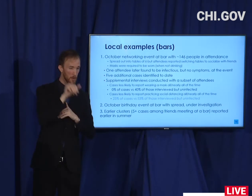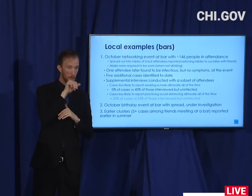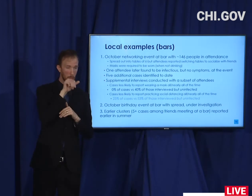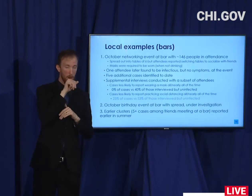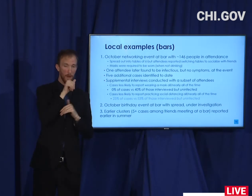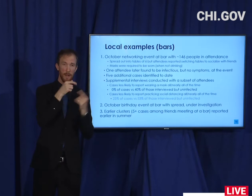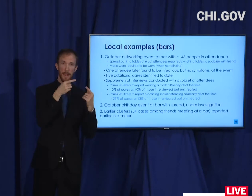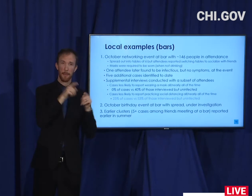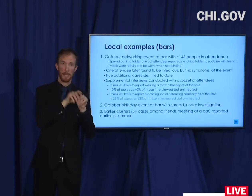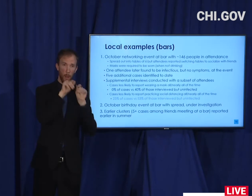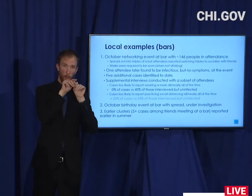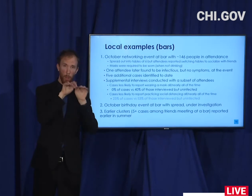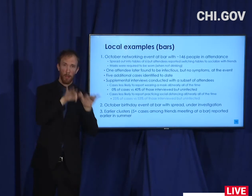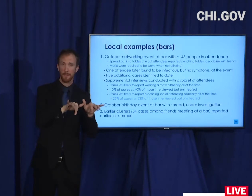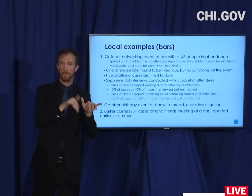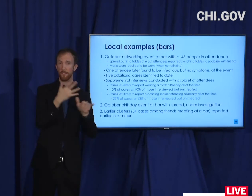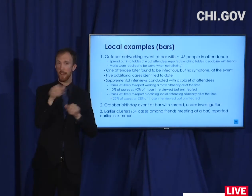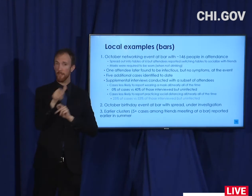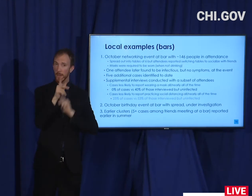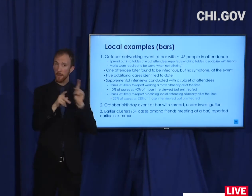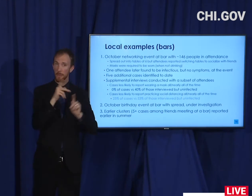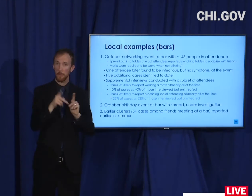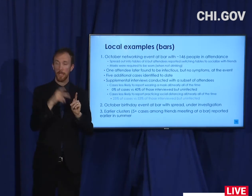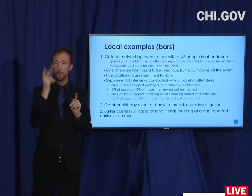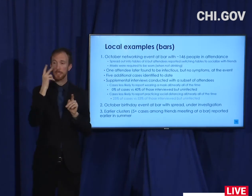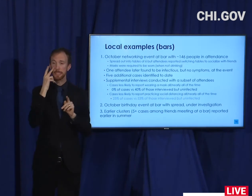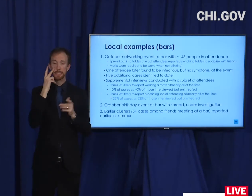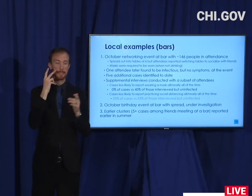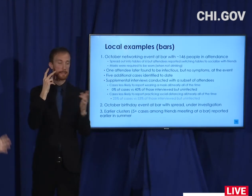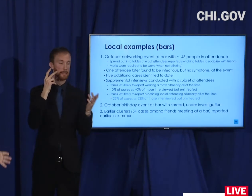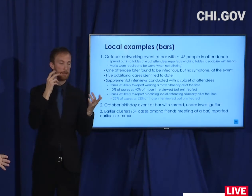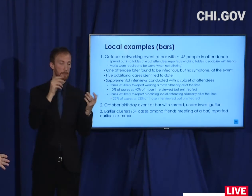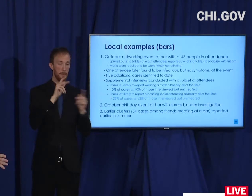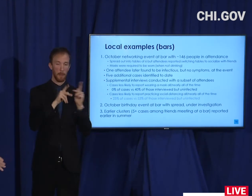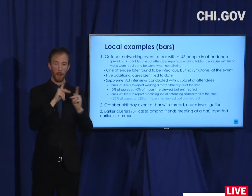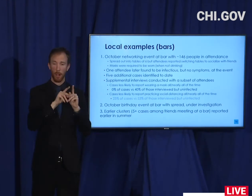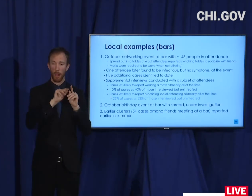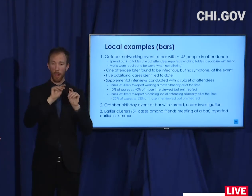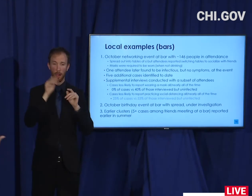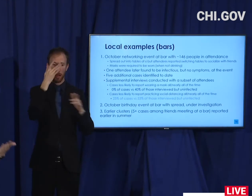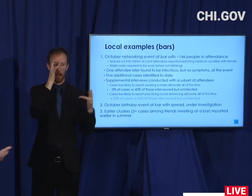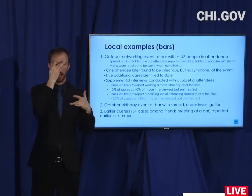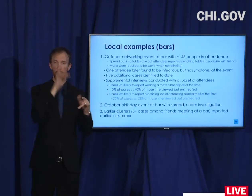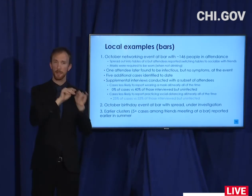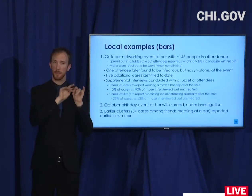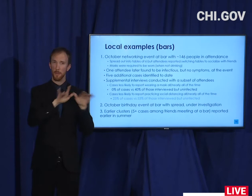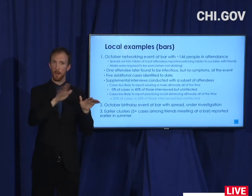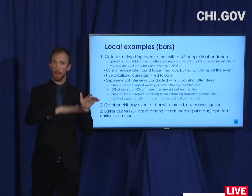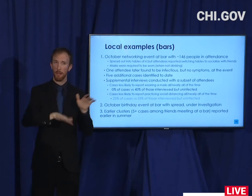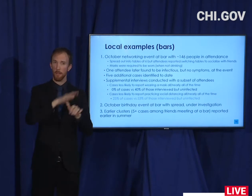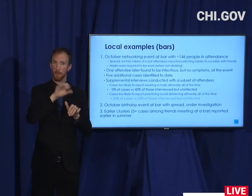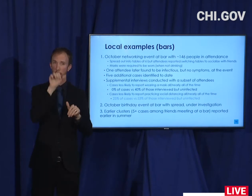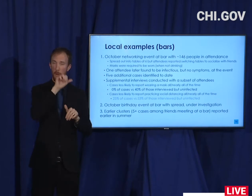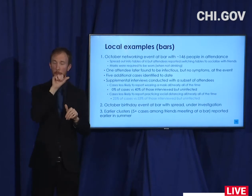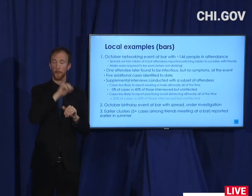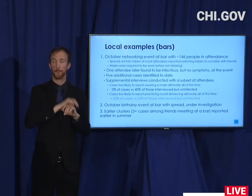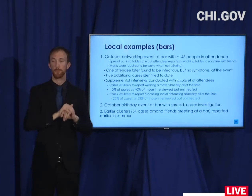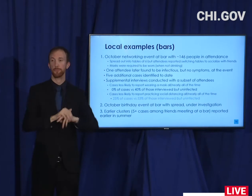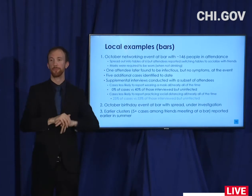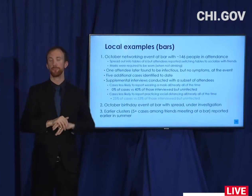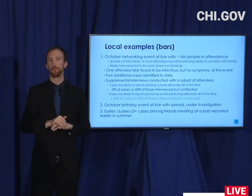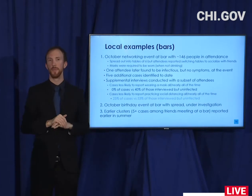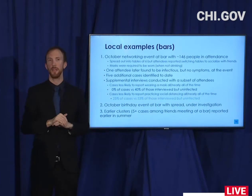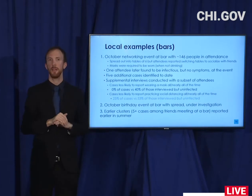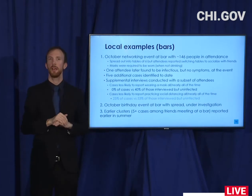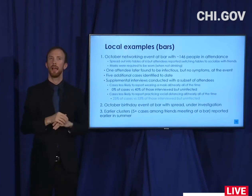talked to people at this event who were infected versus people who were not infected, at least not yet, haven't had symptoms yet, or had a test yet.